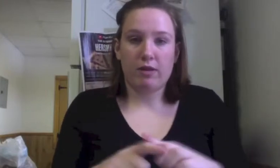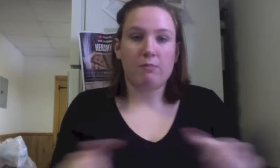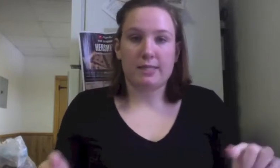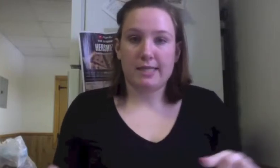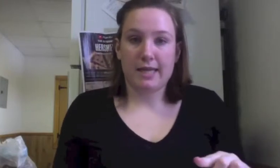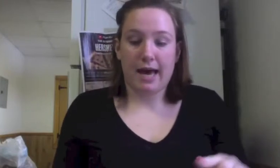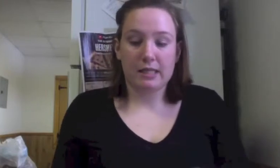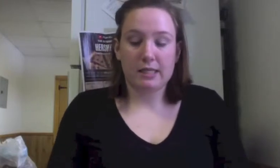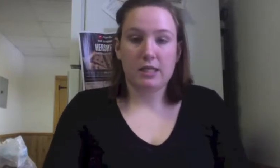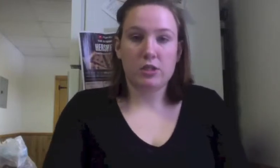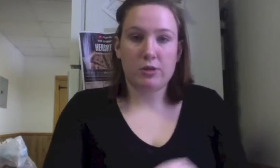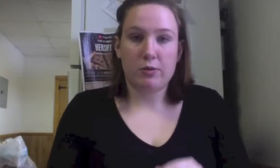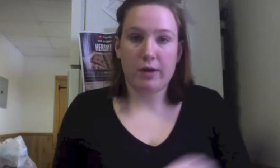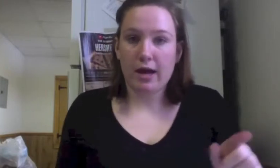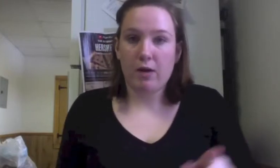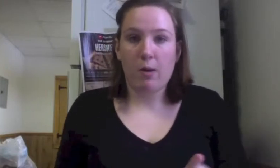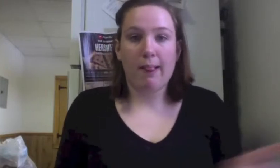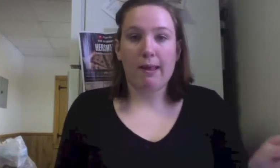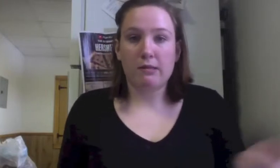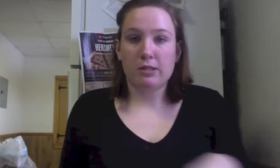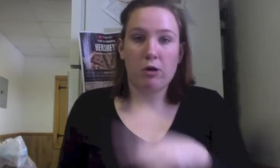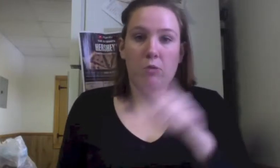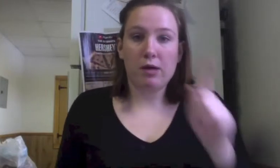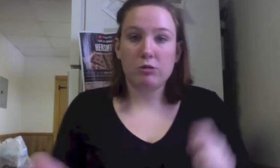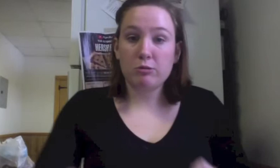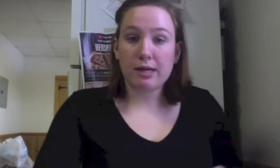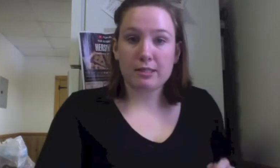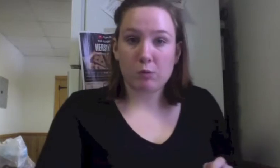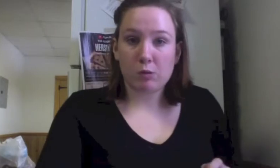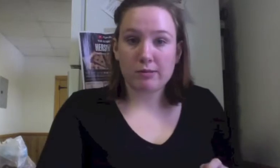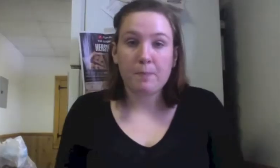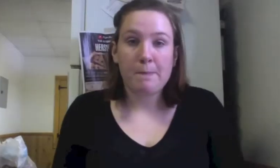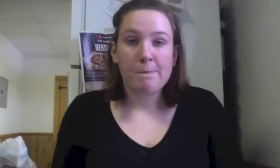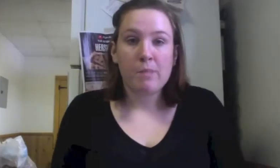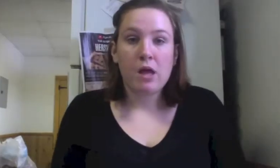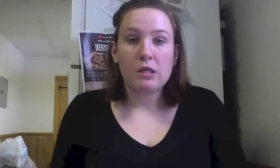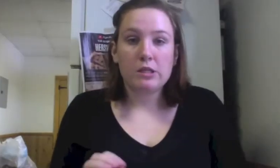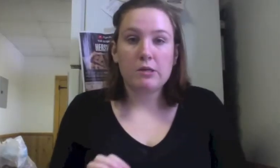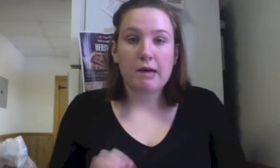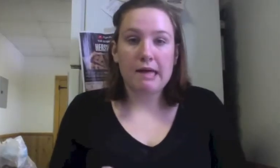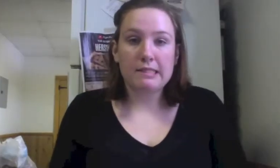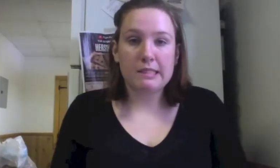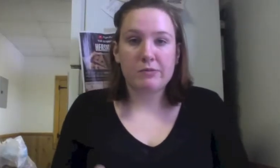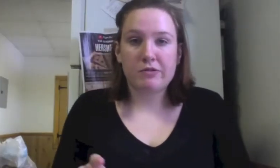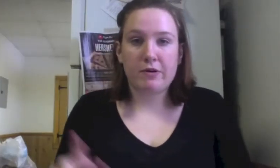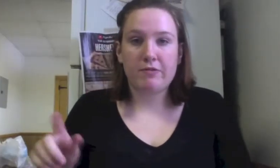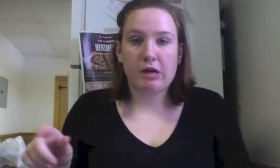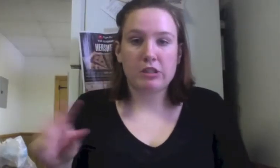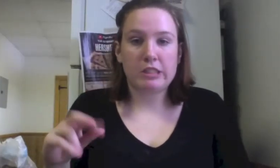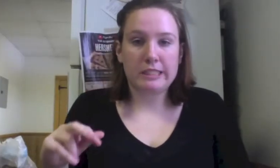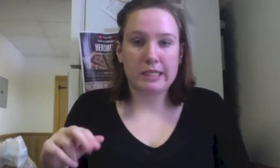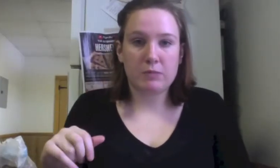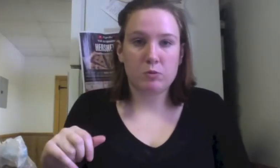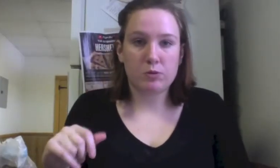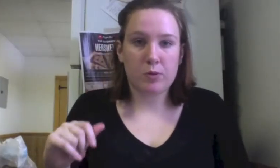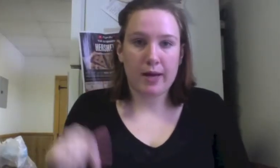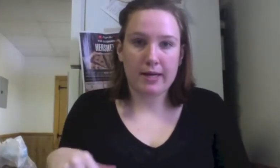to see that. So now let's go to decimals. So as I said before, fractions and decimals go hand in